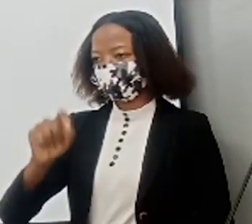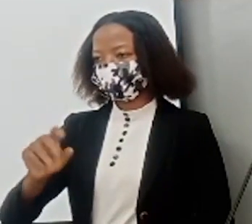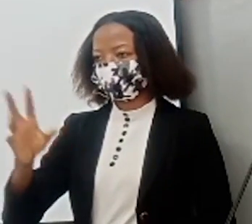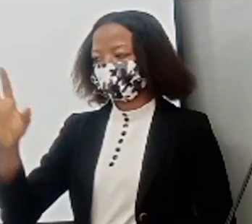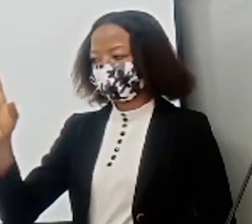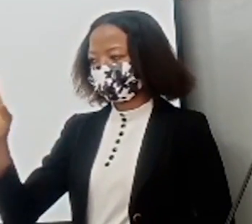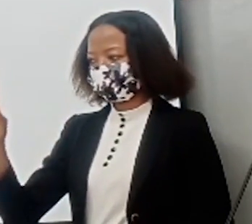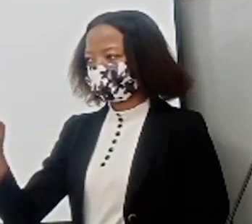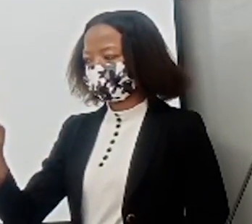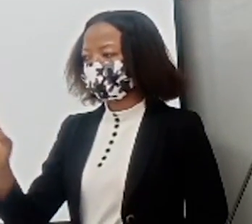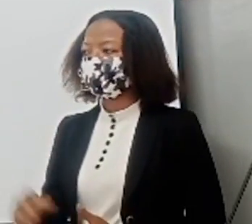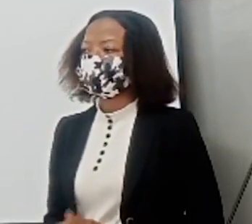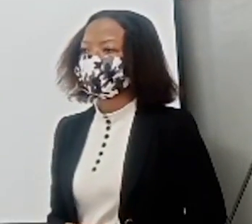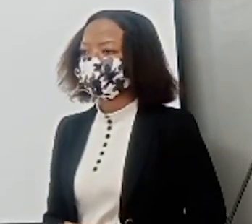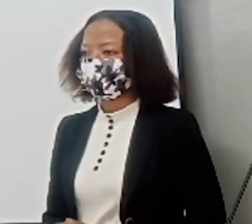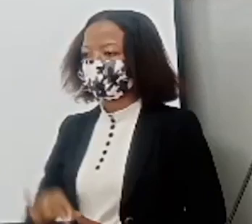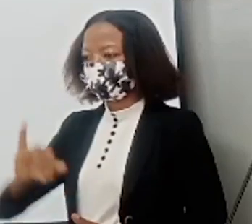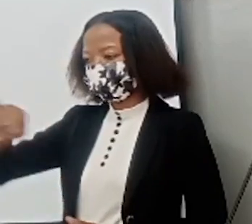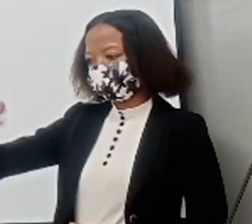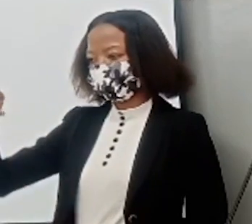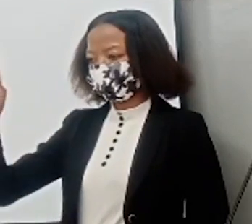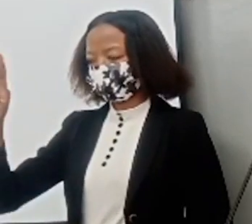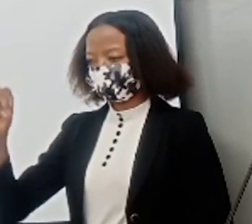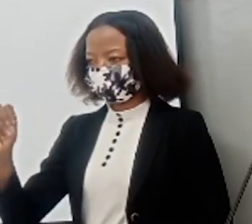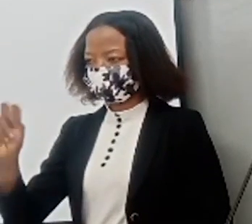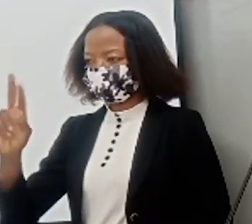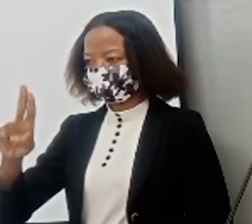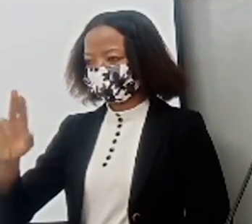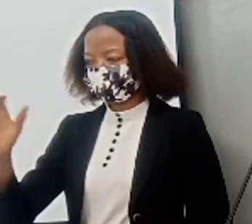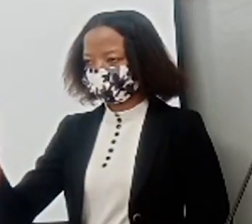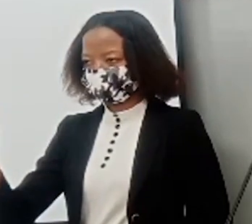2.7%, by June 20,